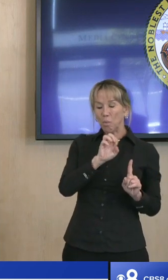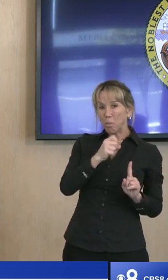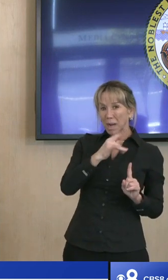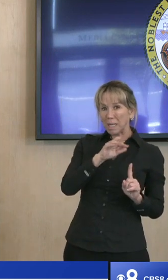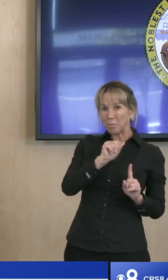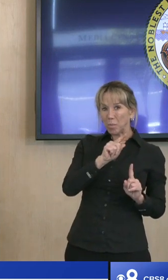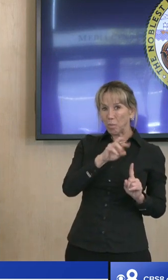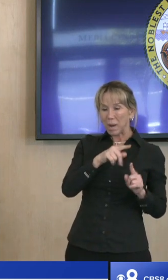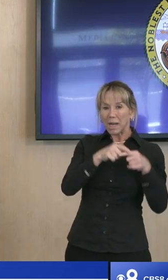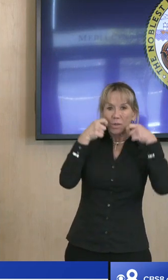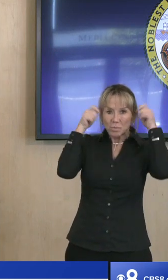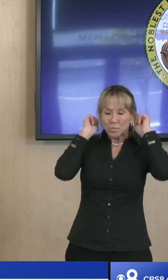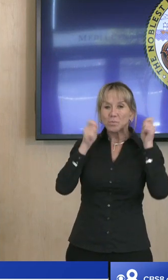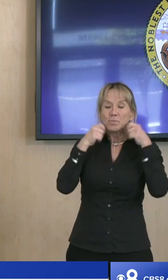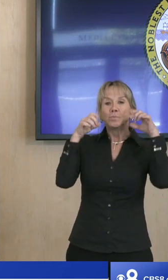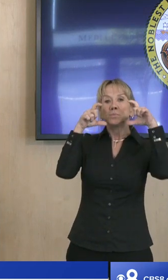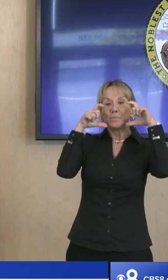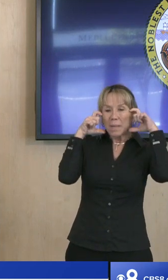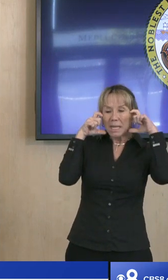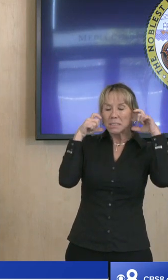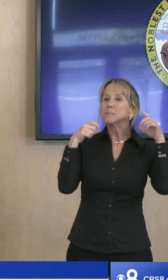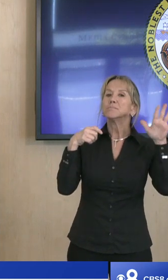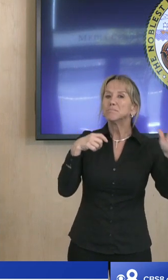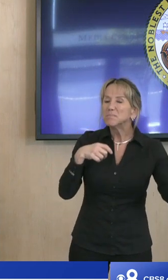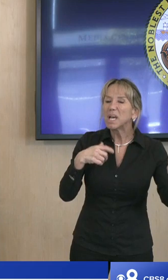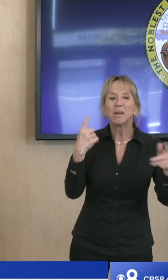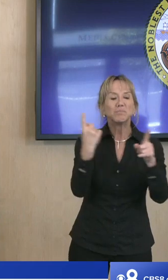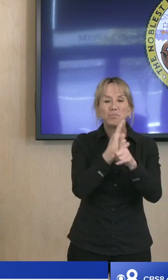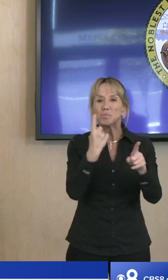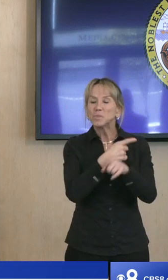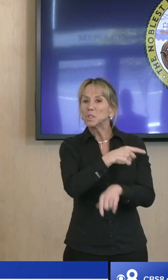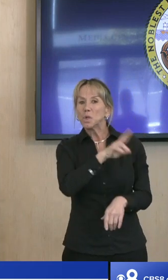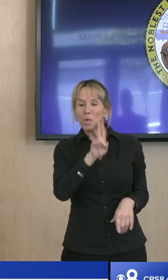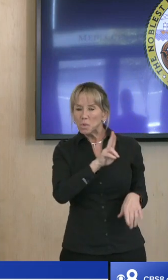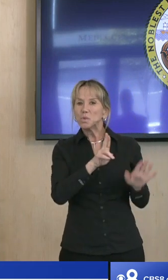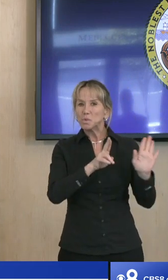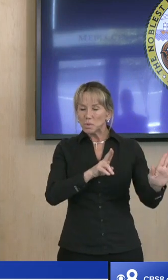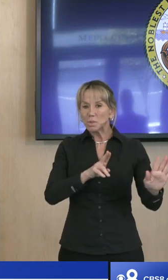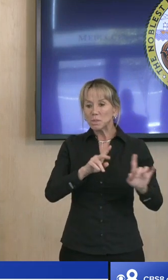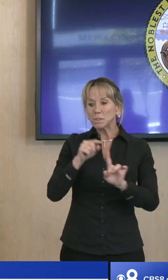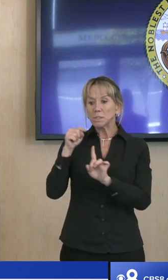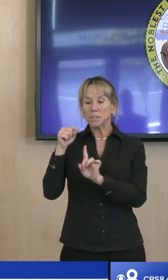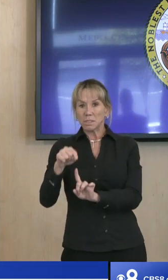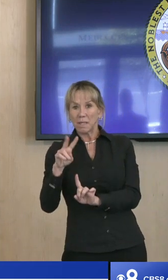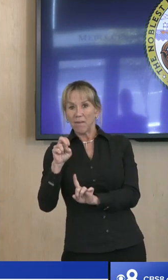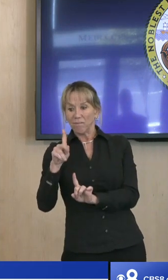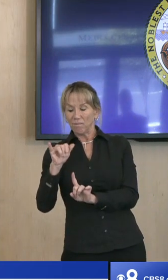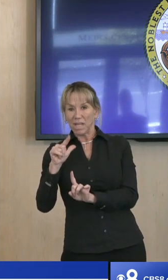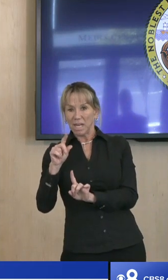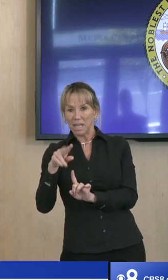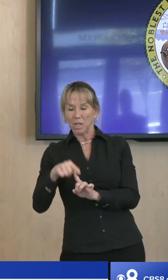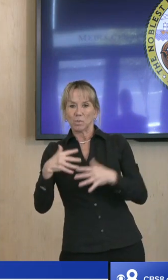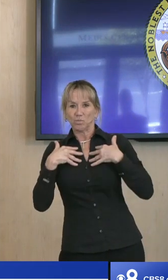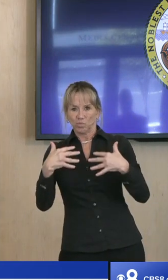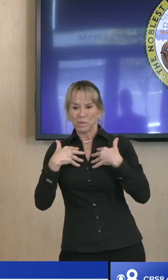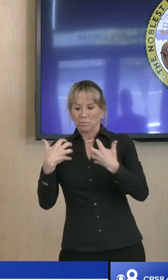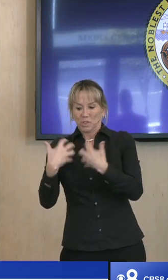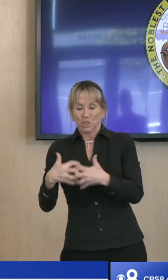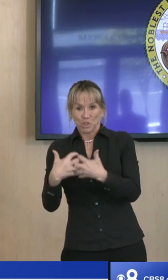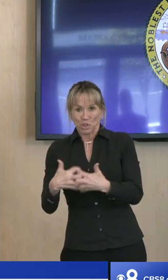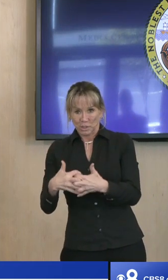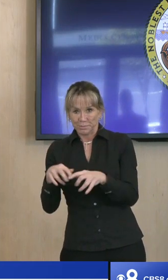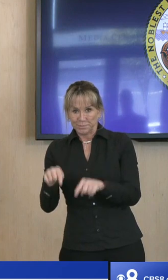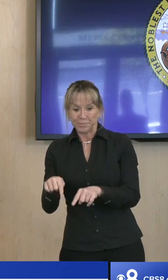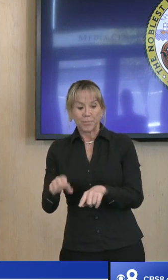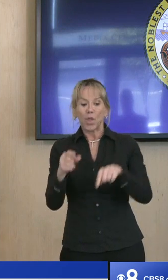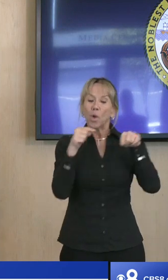the normal day-to-day actions that they take is they go through their own supply chains for ordering and